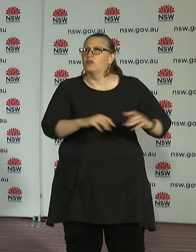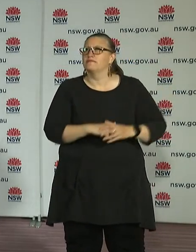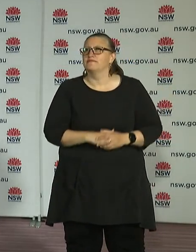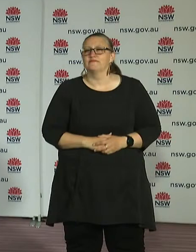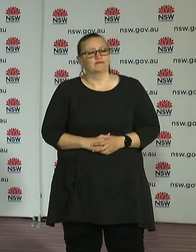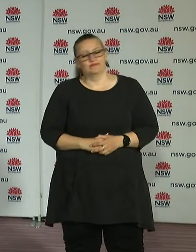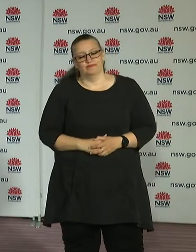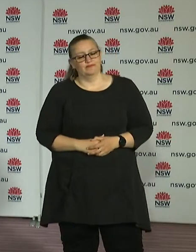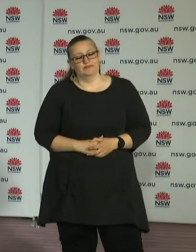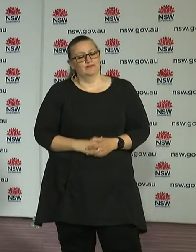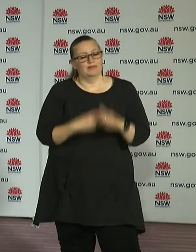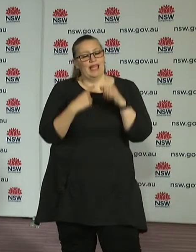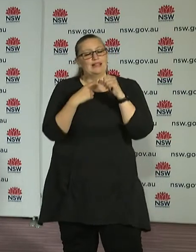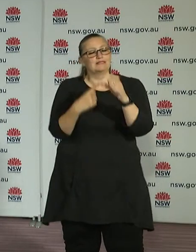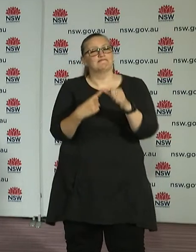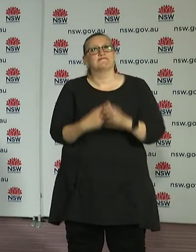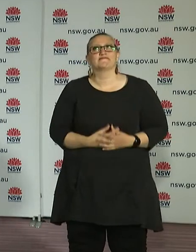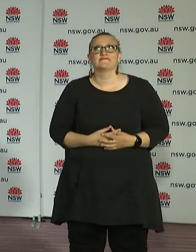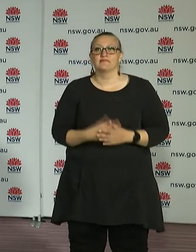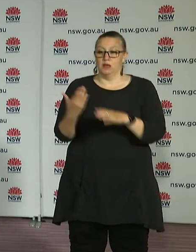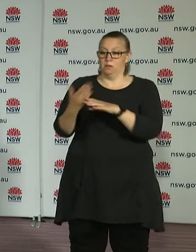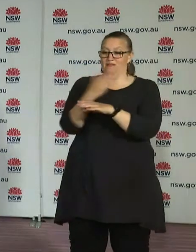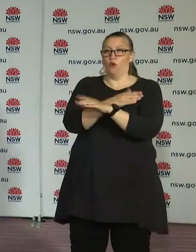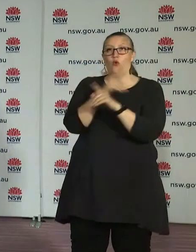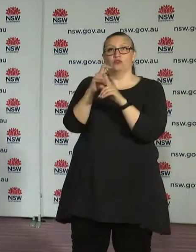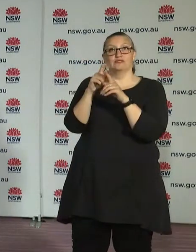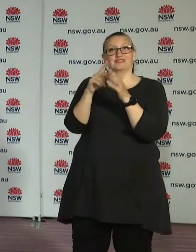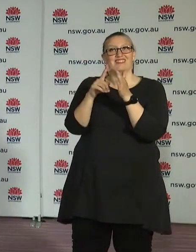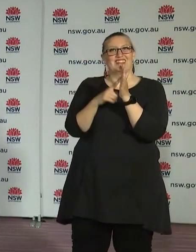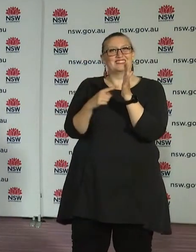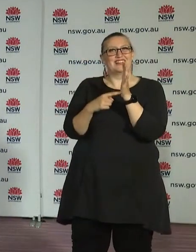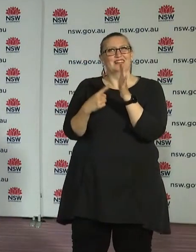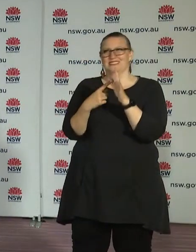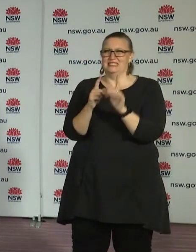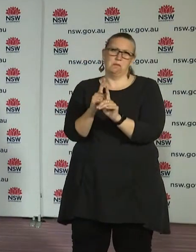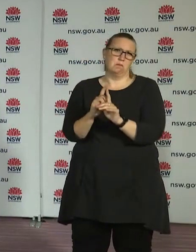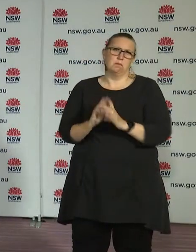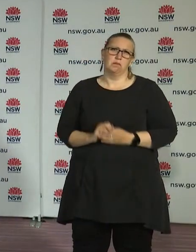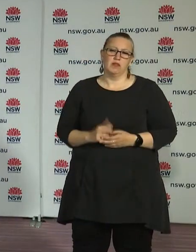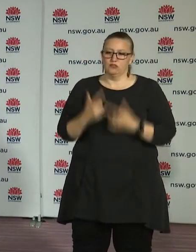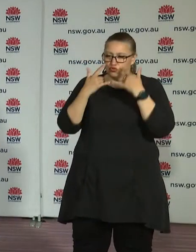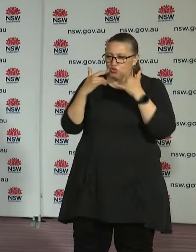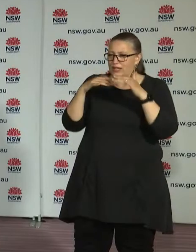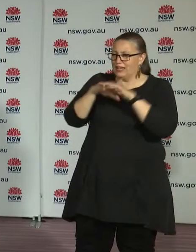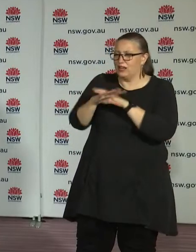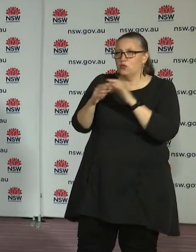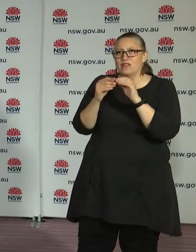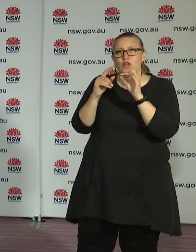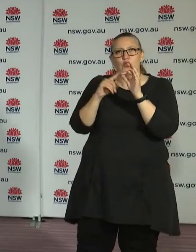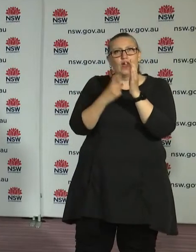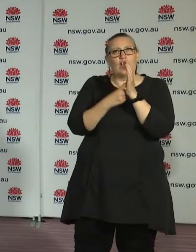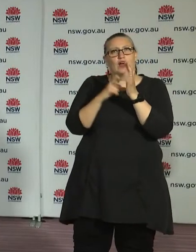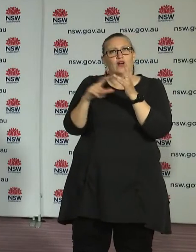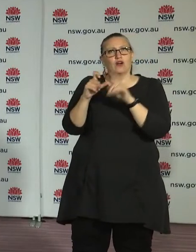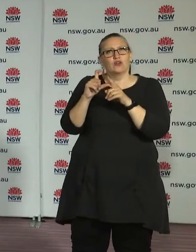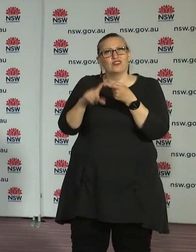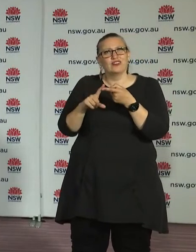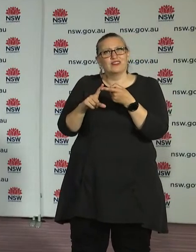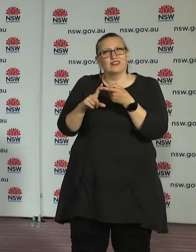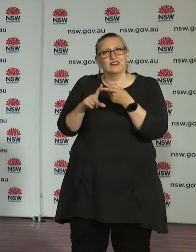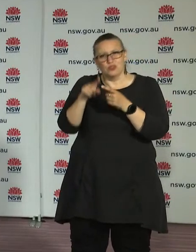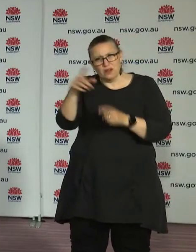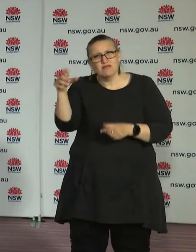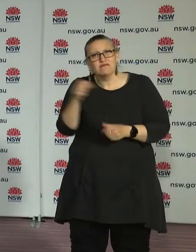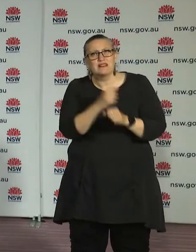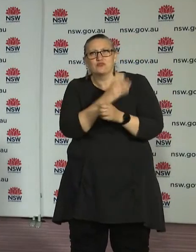no different from individuals checking in with their QR codes, making sure that they're doing the right thing, but also that businesses